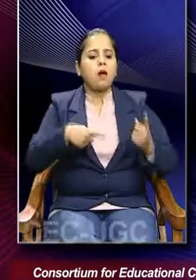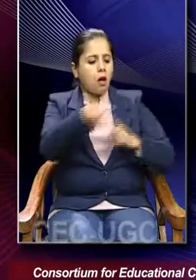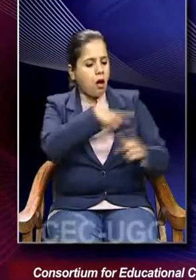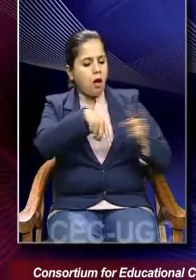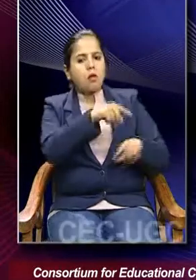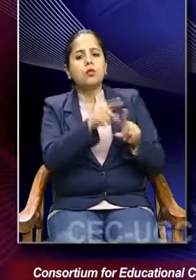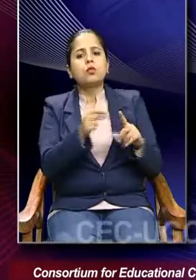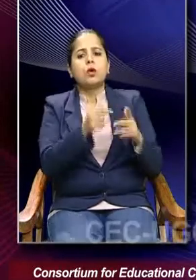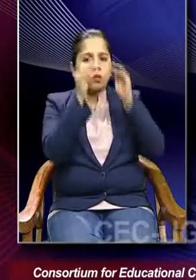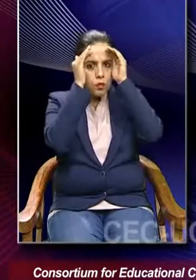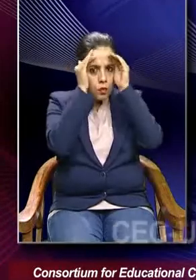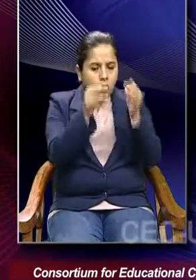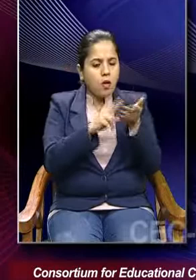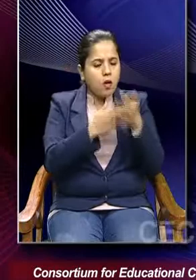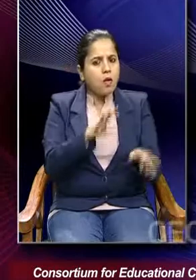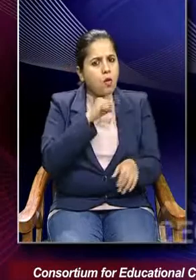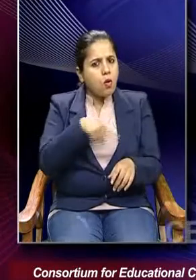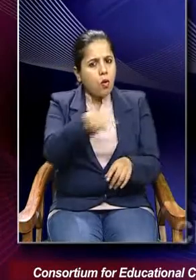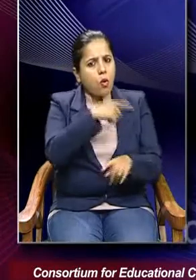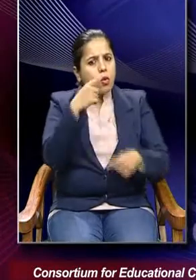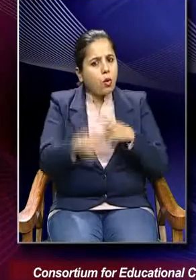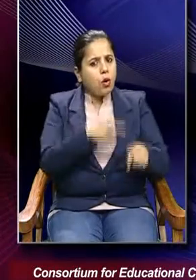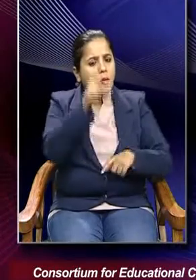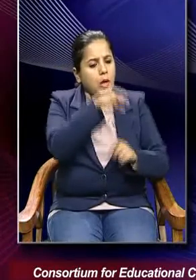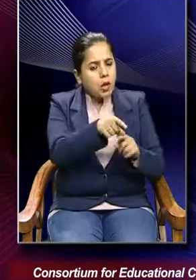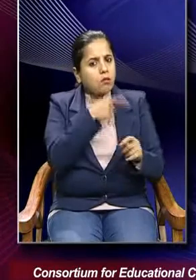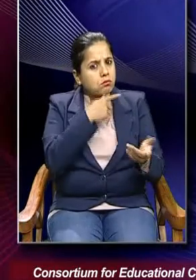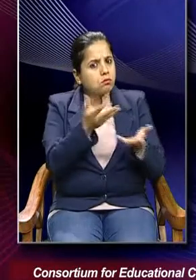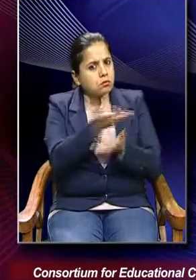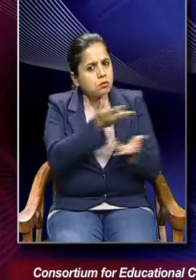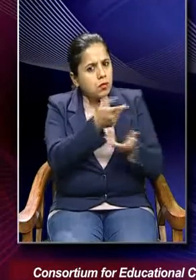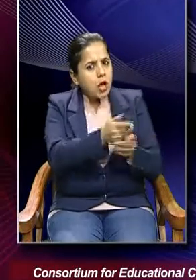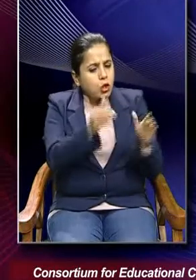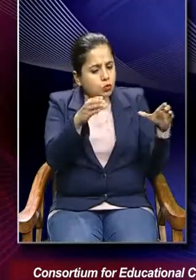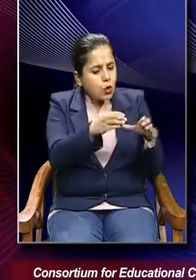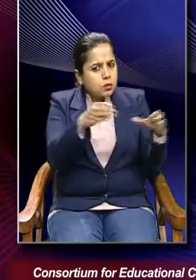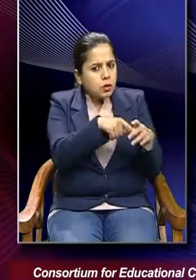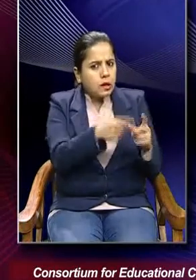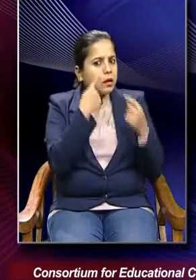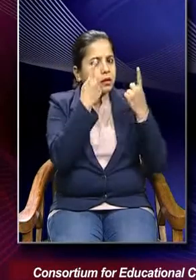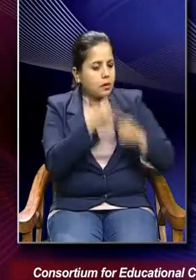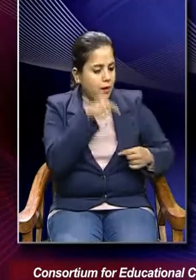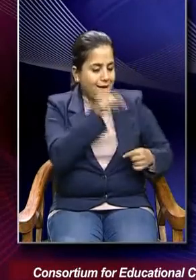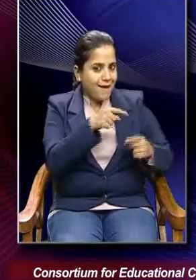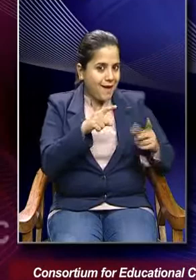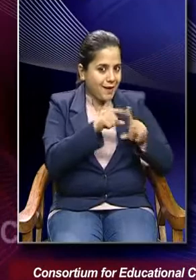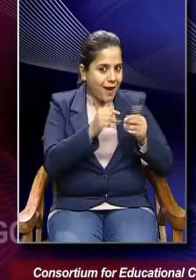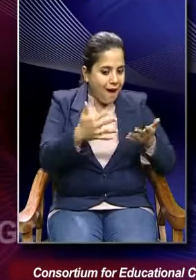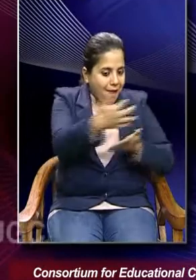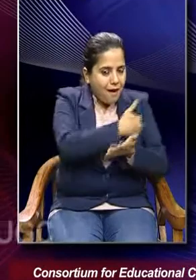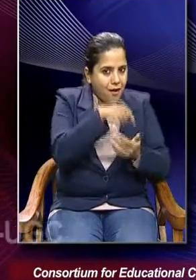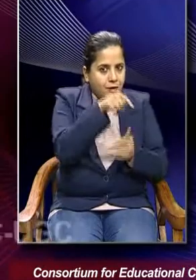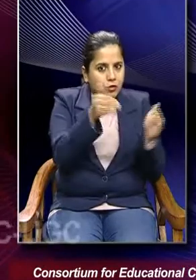and it focuses on the nature of everyday human interaction on a small scale. So for instance, if we were to